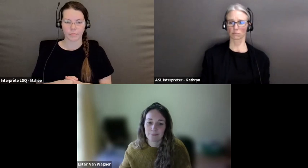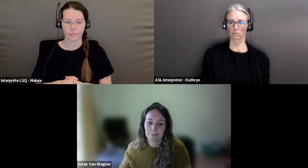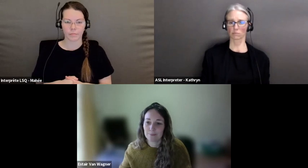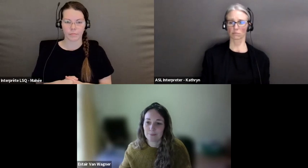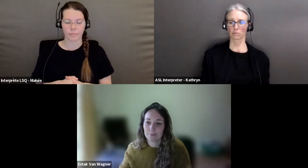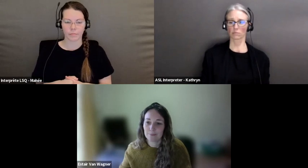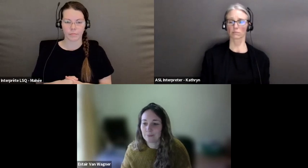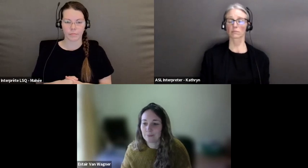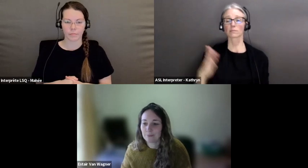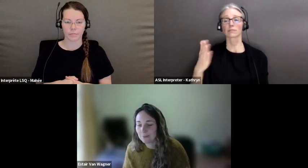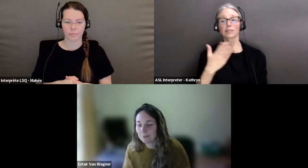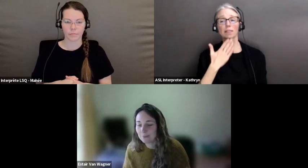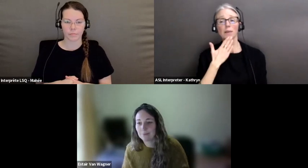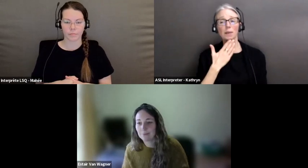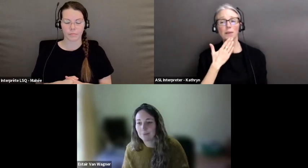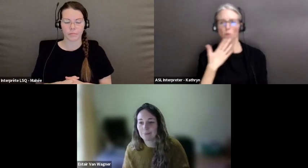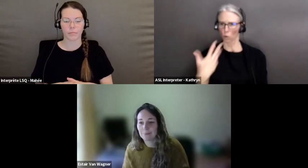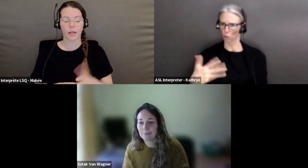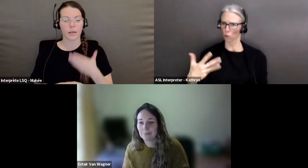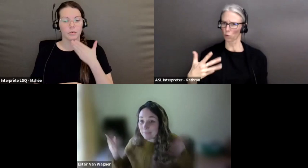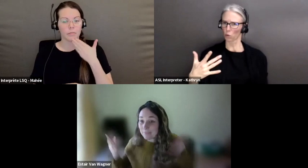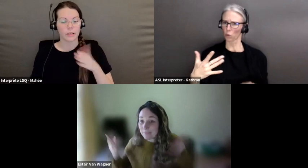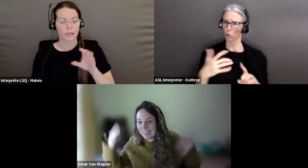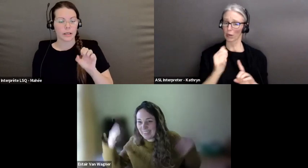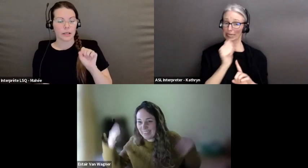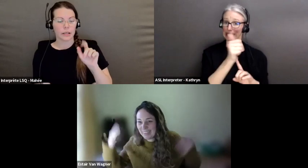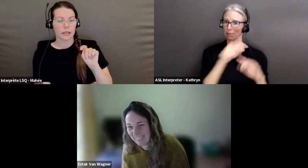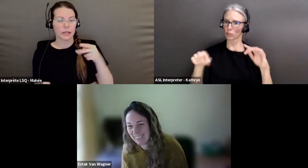Thank you, Esther. Wow, you're under time. Good job.